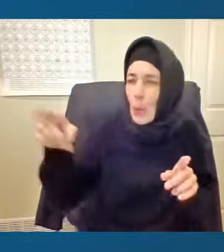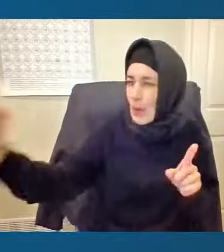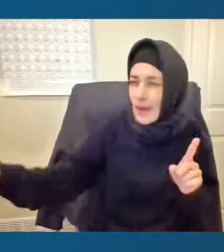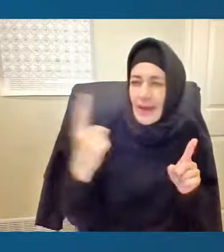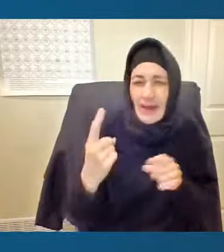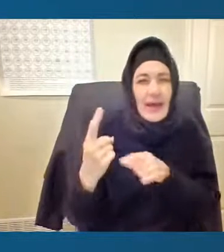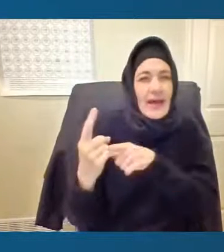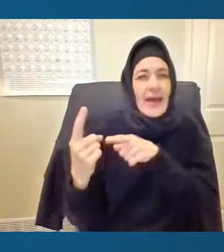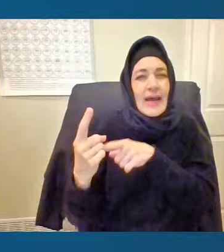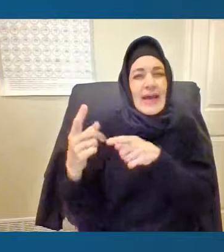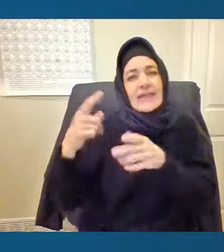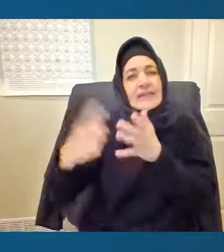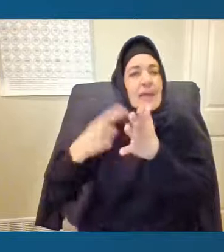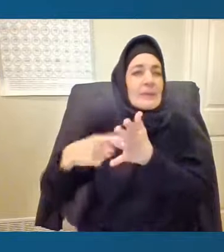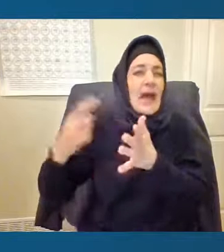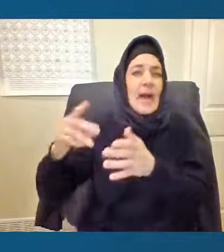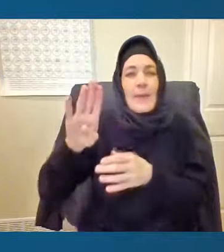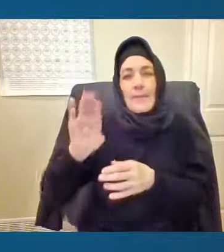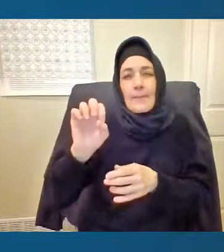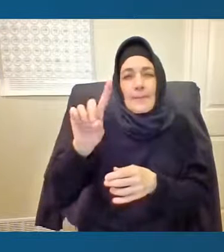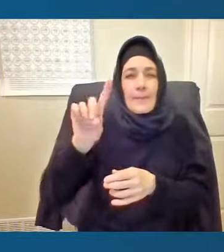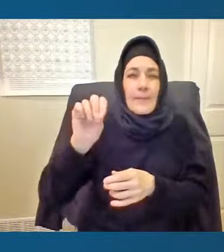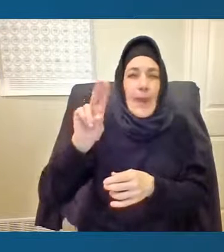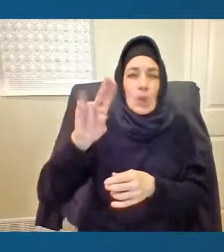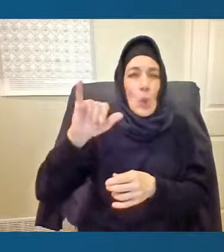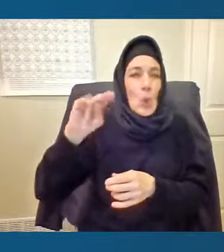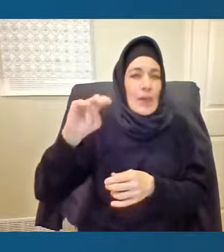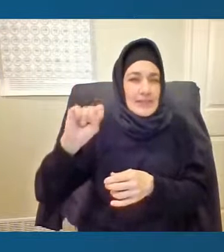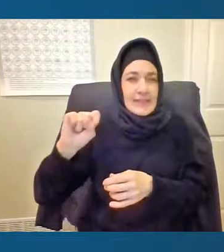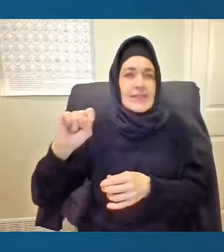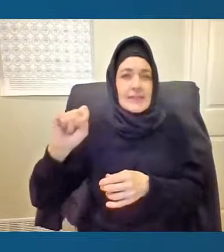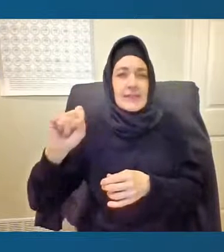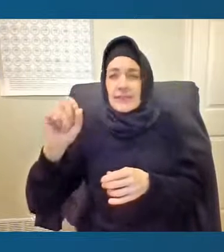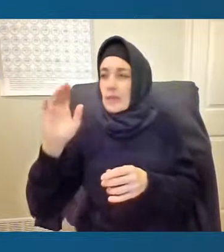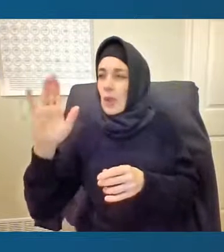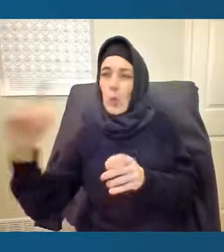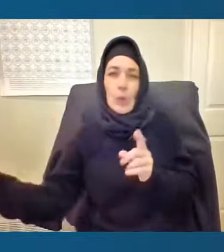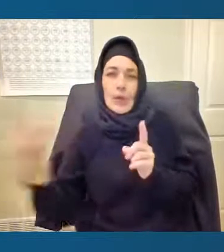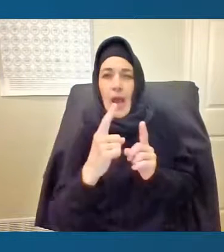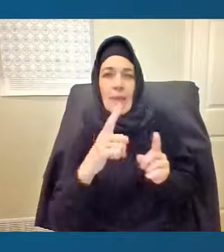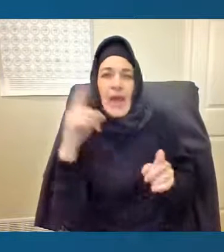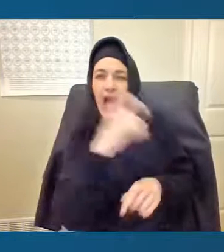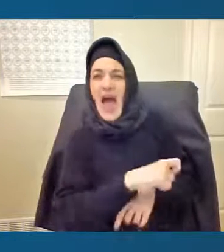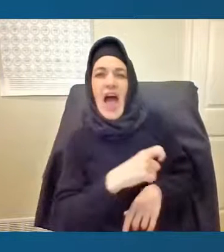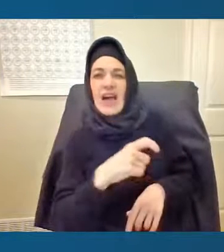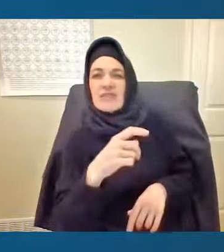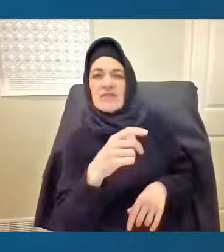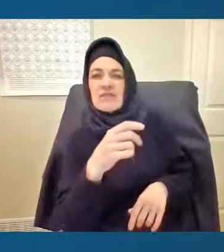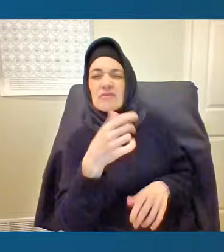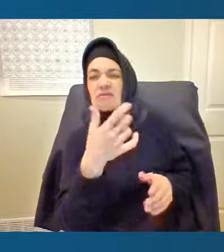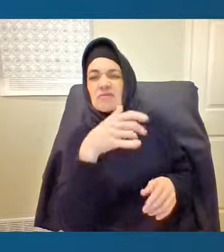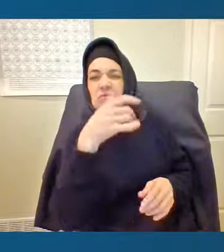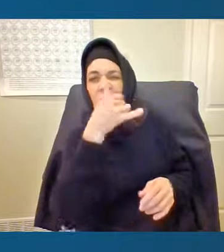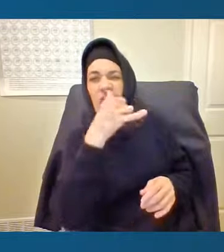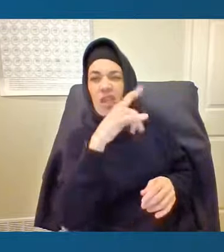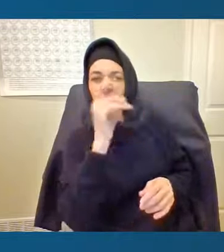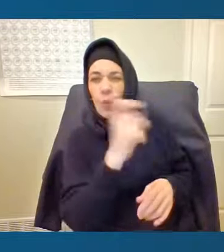like uncultured questions, but they were on point. So one of them, he comes, he asks a question. He goes, ya Rasulullah,